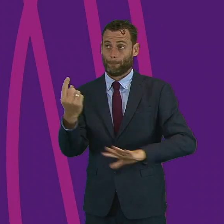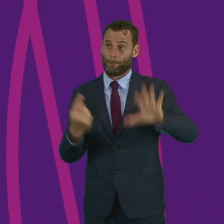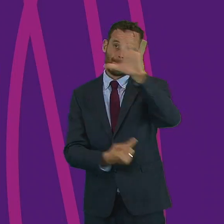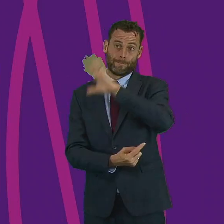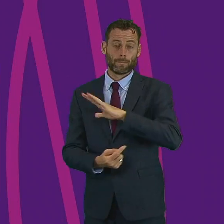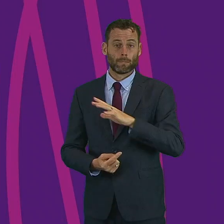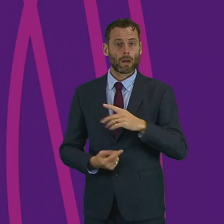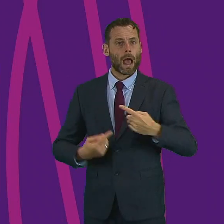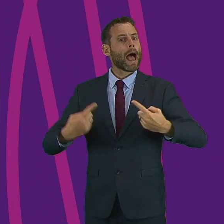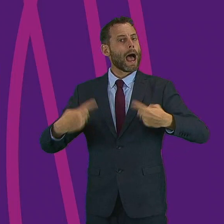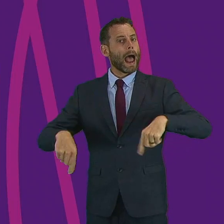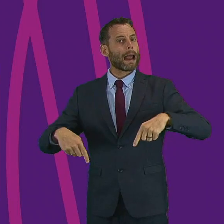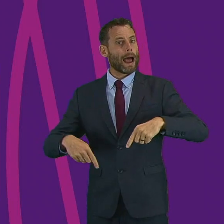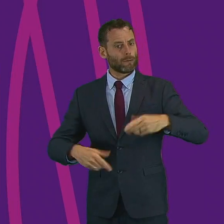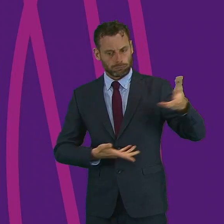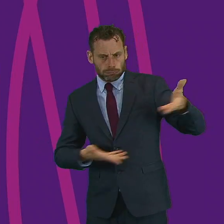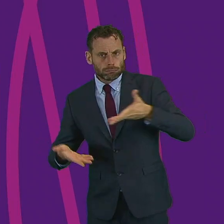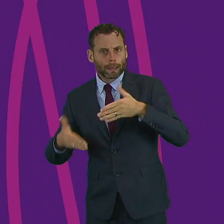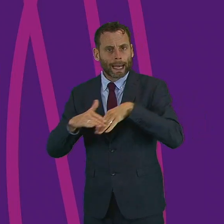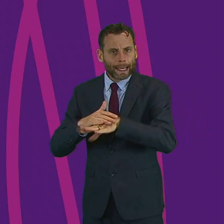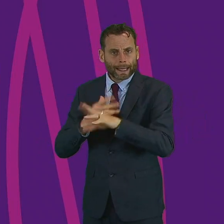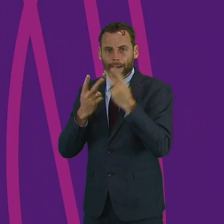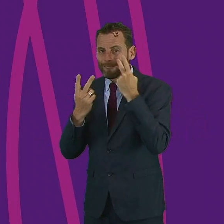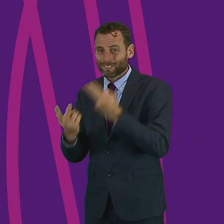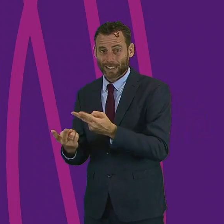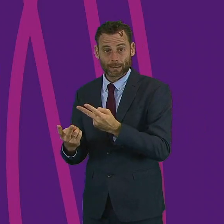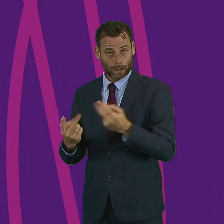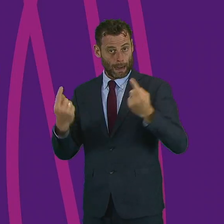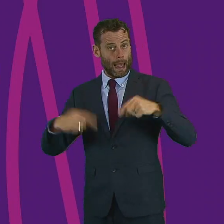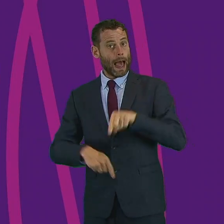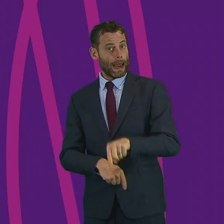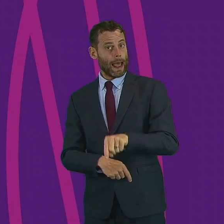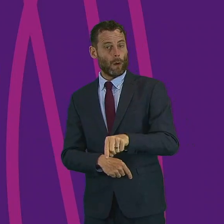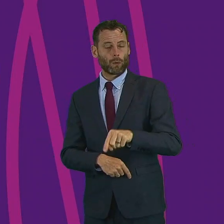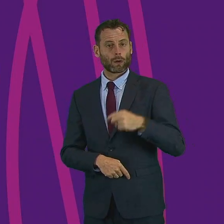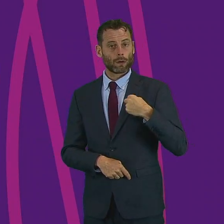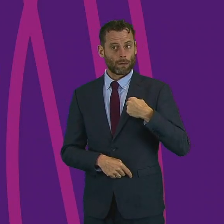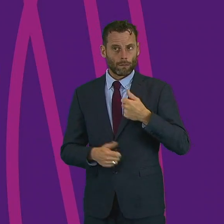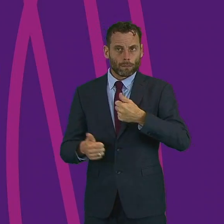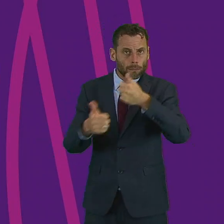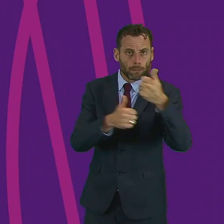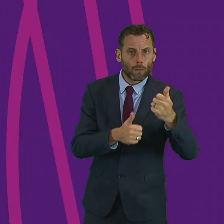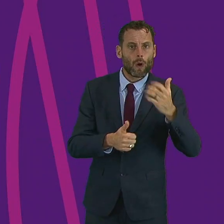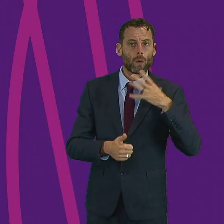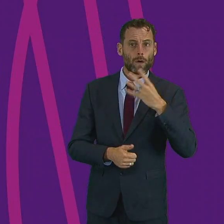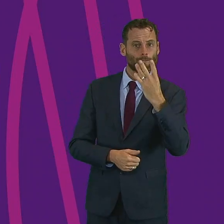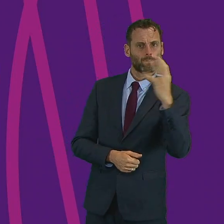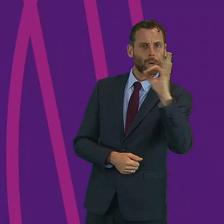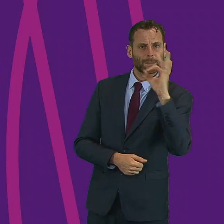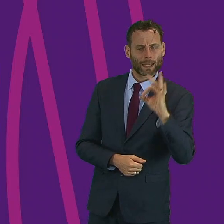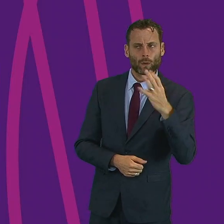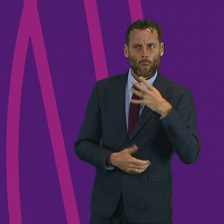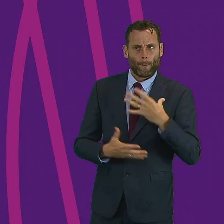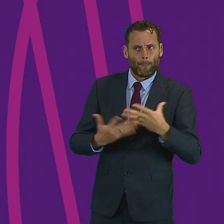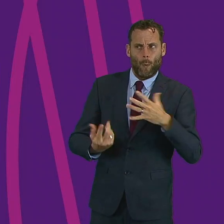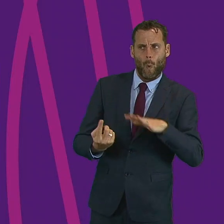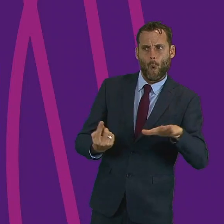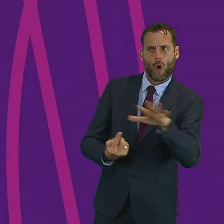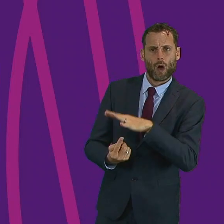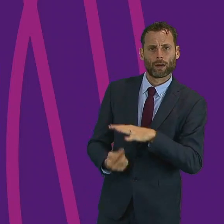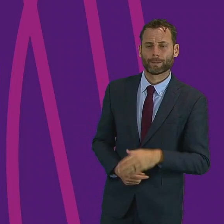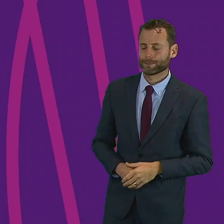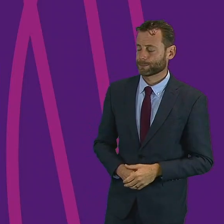comes in contact with multiple carers every day, yet the most important carer of all, her daughter, is left outside.